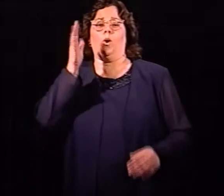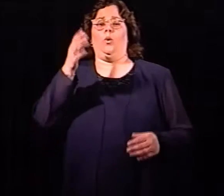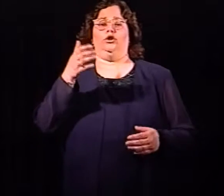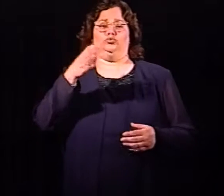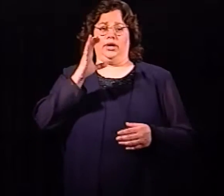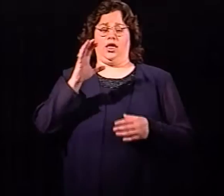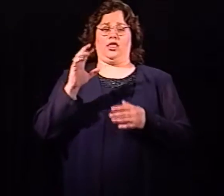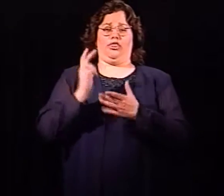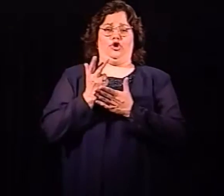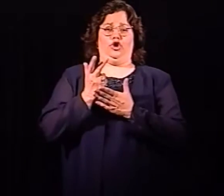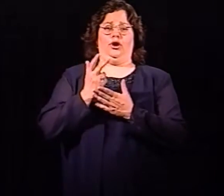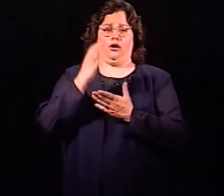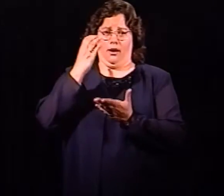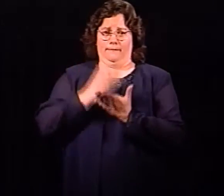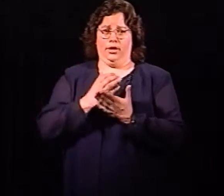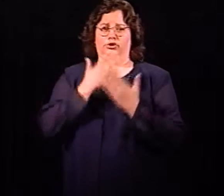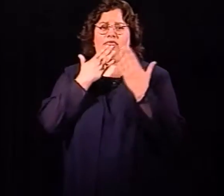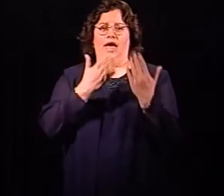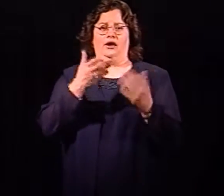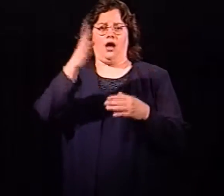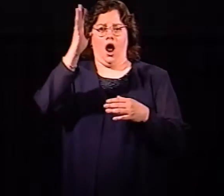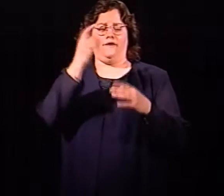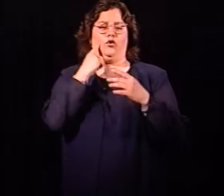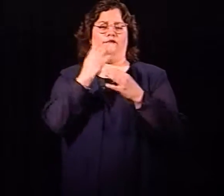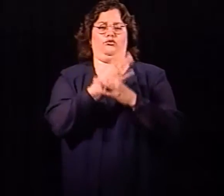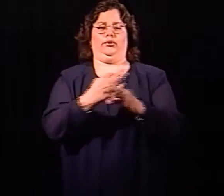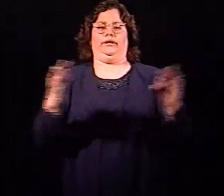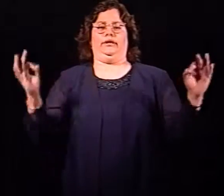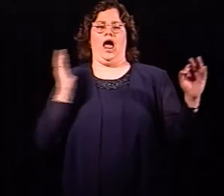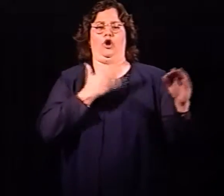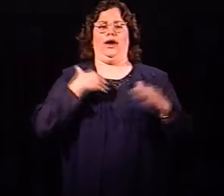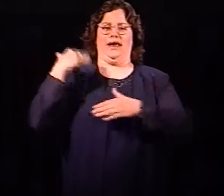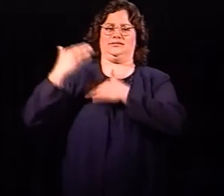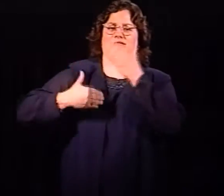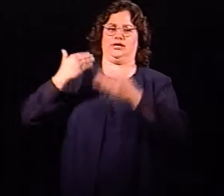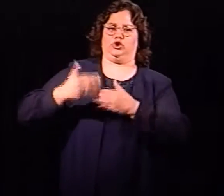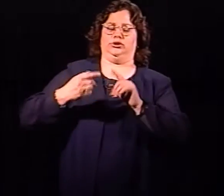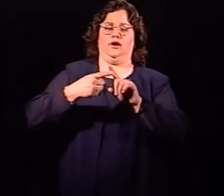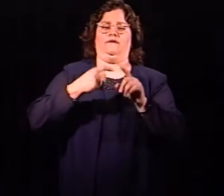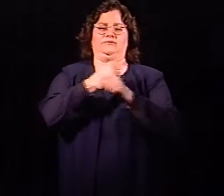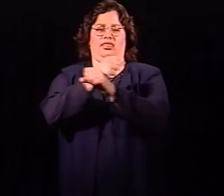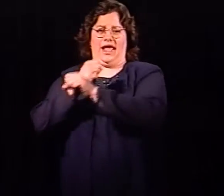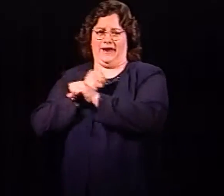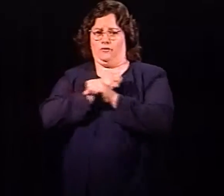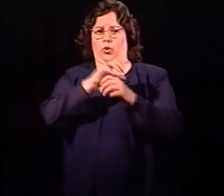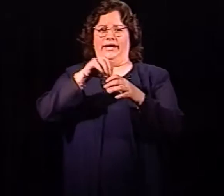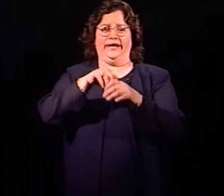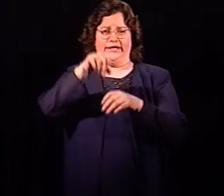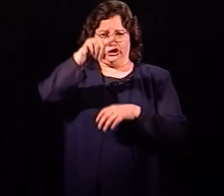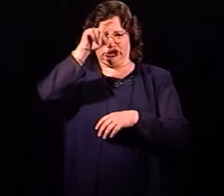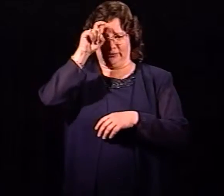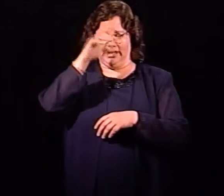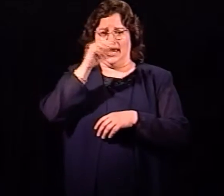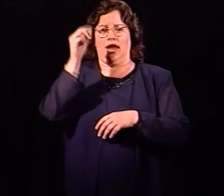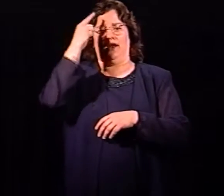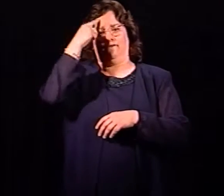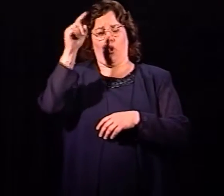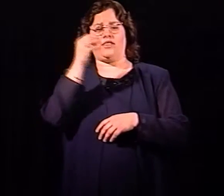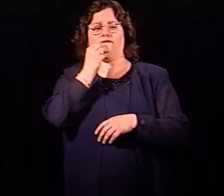We will drink the third cup of wine to thank God for freeing our ancestors from slavery in Egypt and for the food from